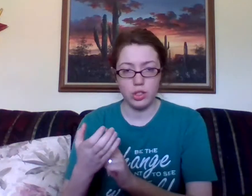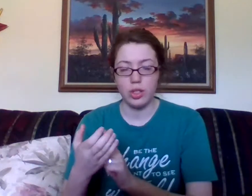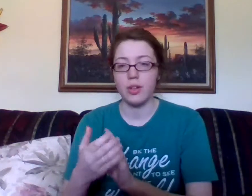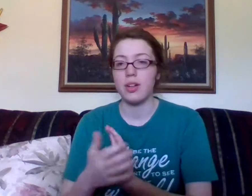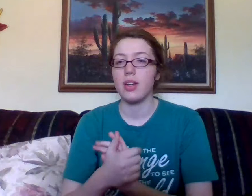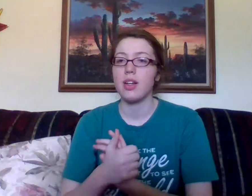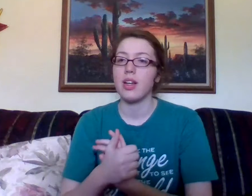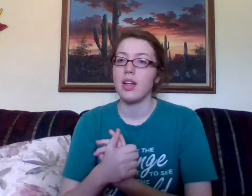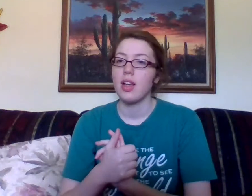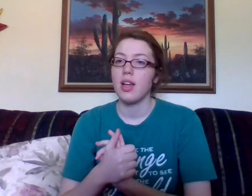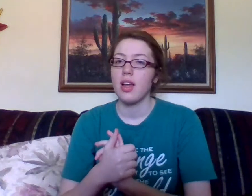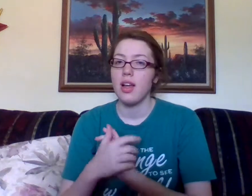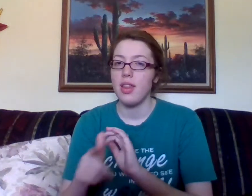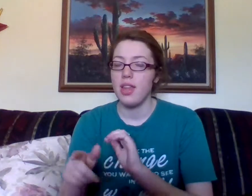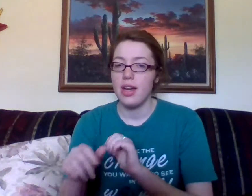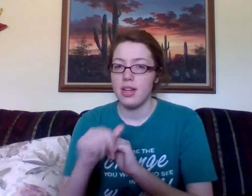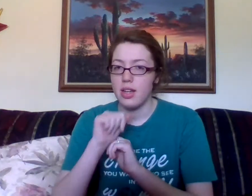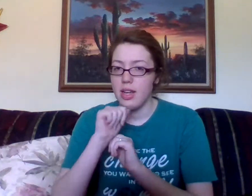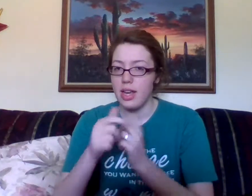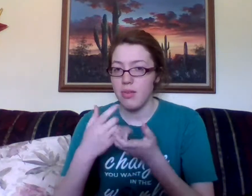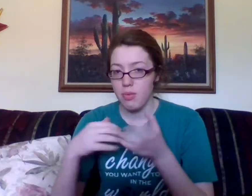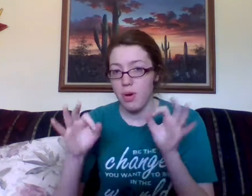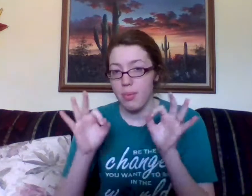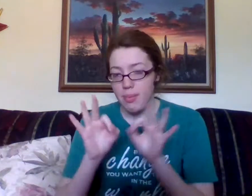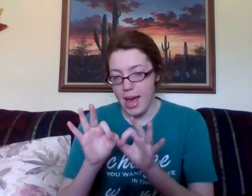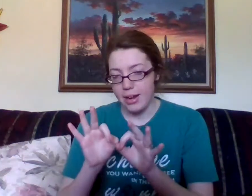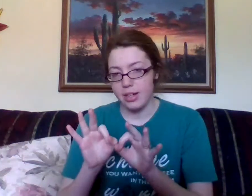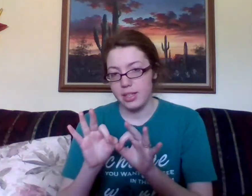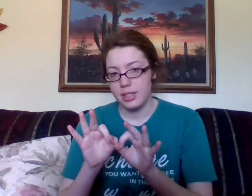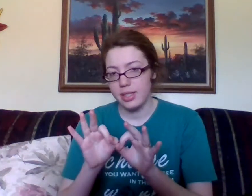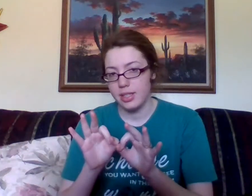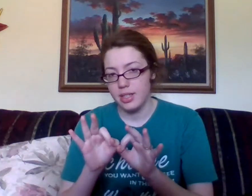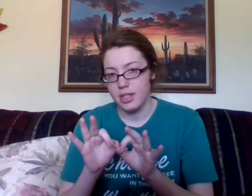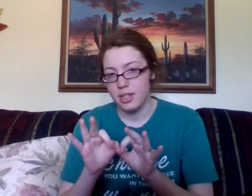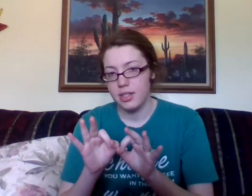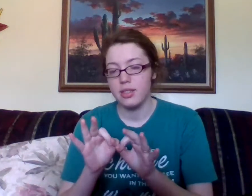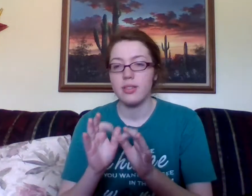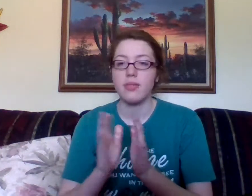culture, then it won't matter.